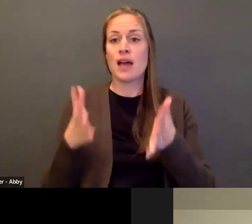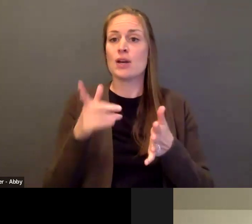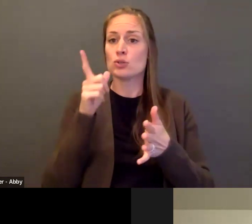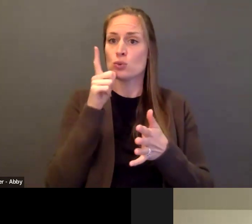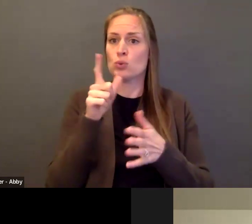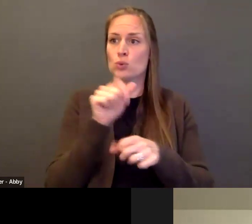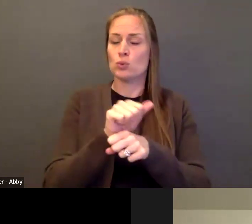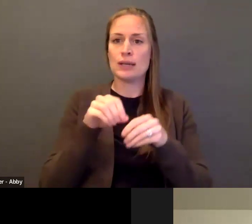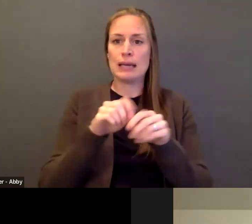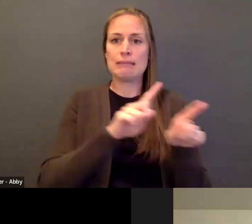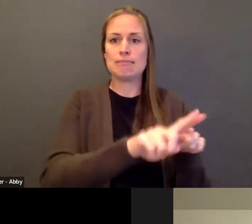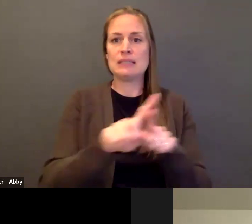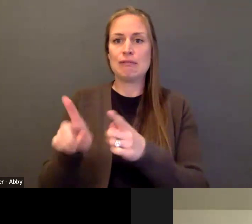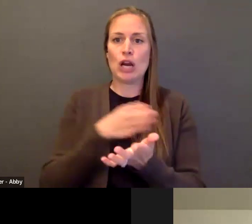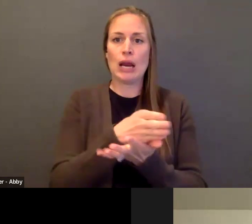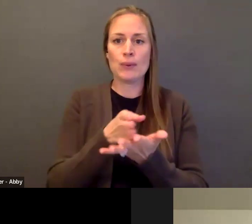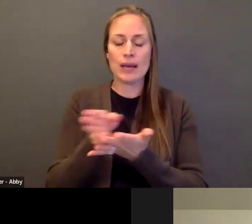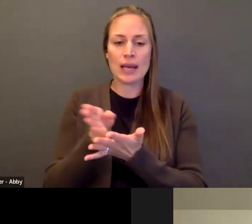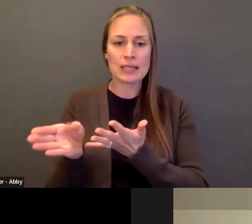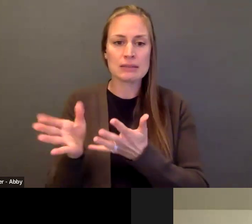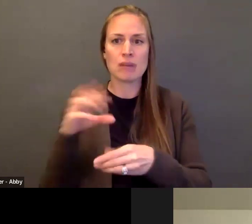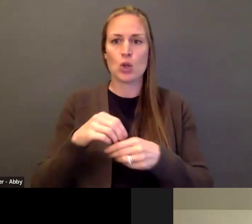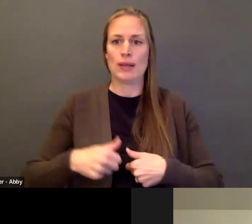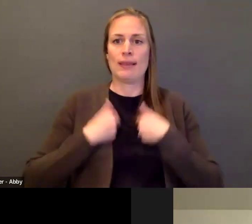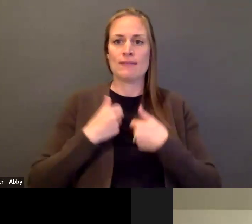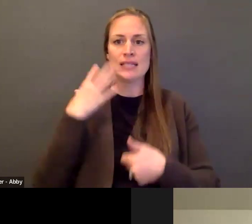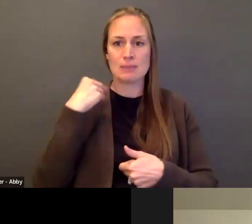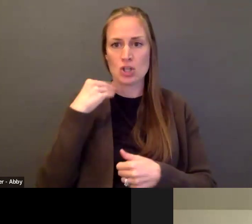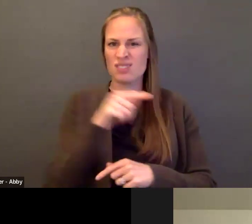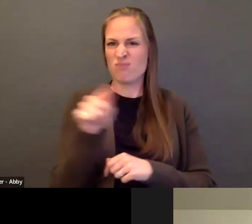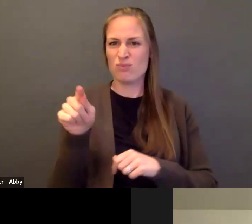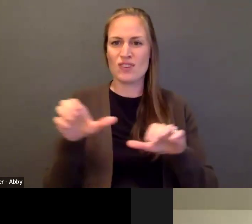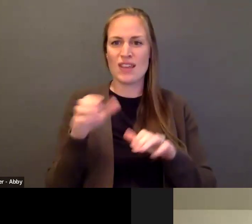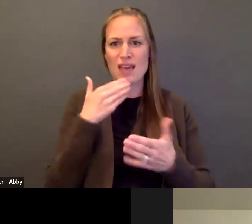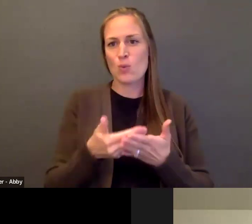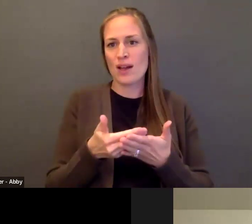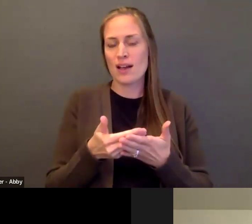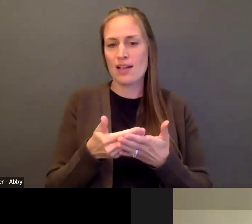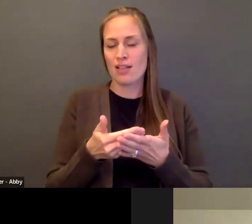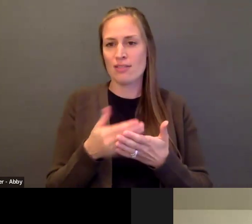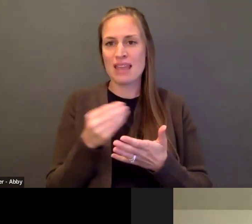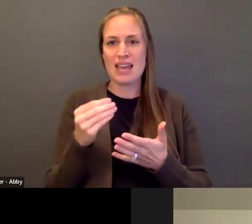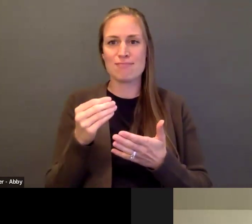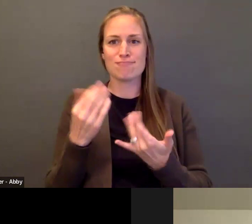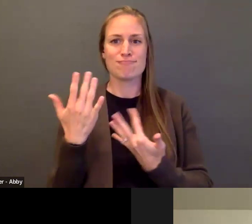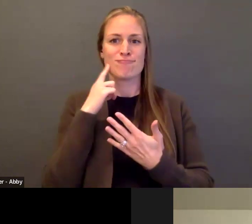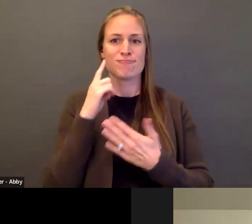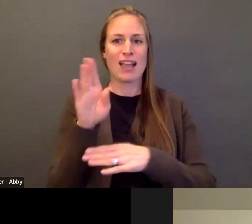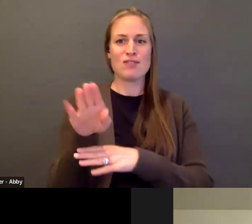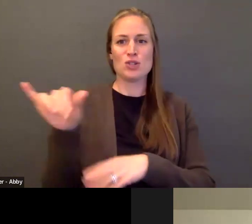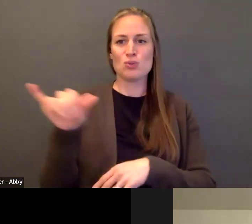arenas, including lived experience. You guys have done that really well. I mean, you're spending the afternoon on that, so that's fantastic.